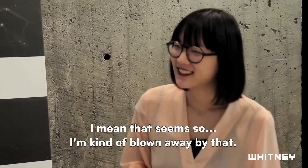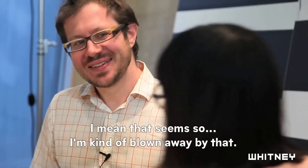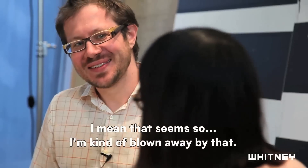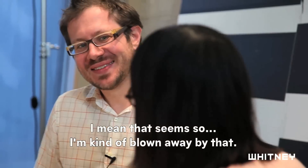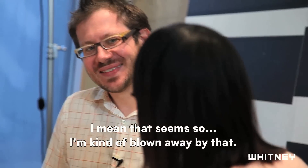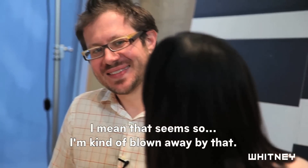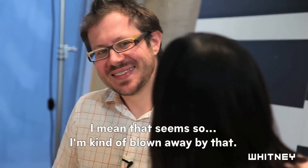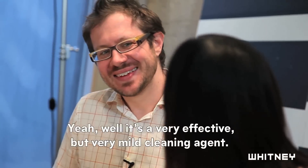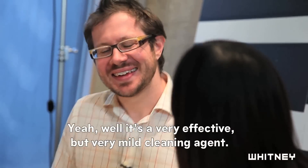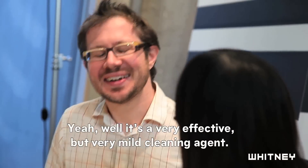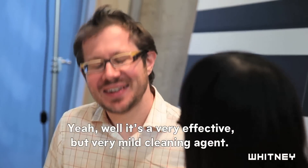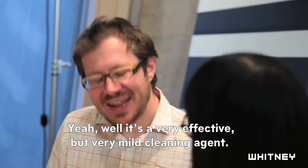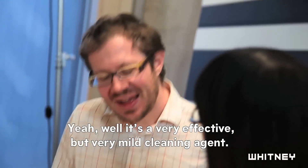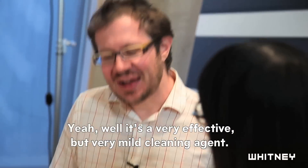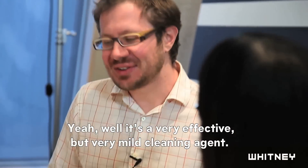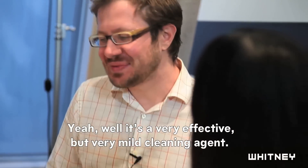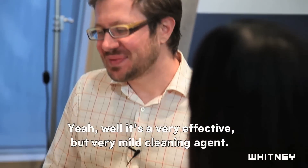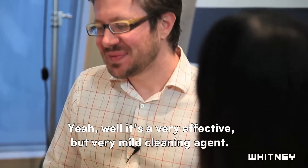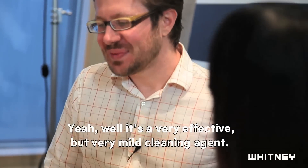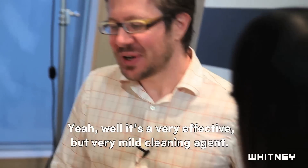I'm kind of blown away by that. Yeah.